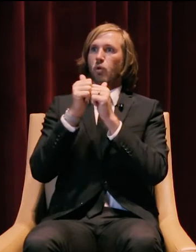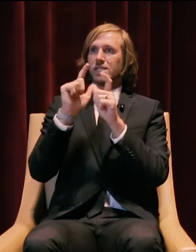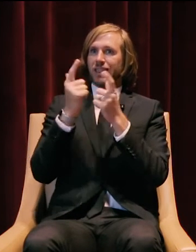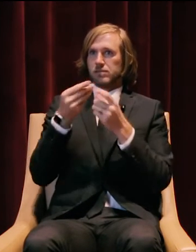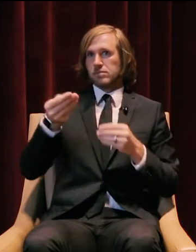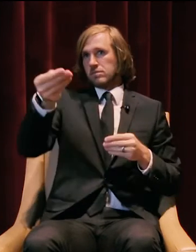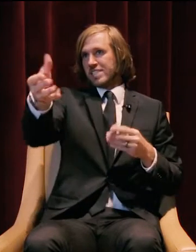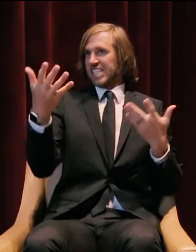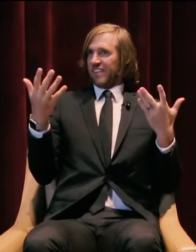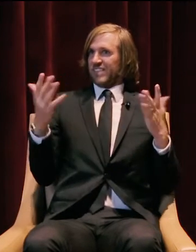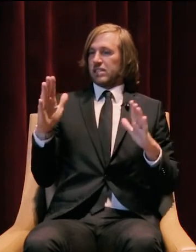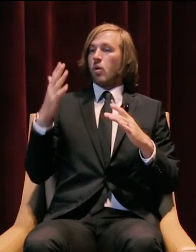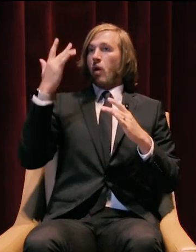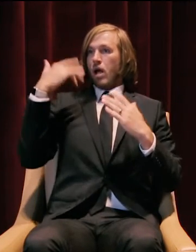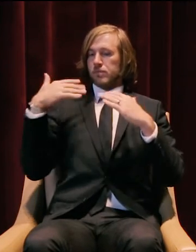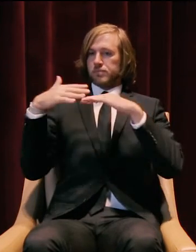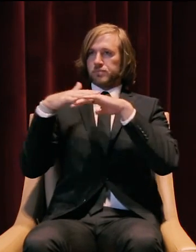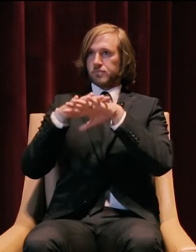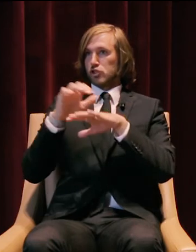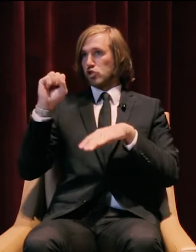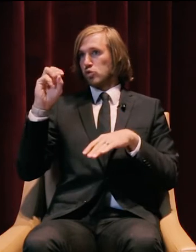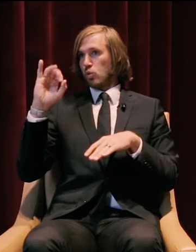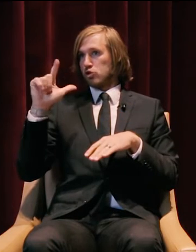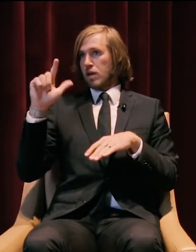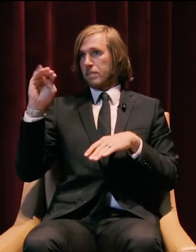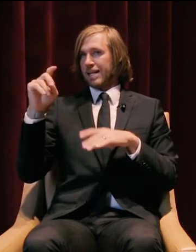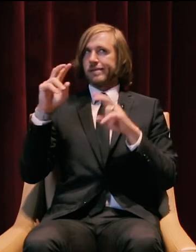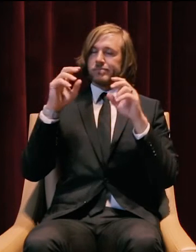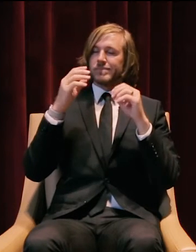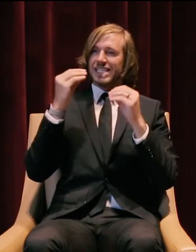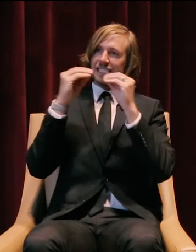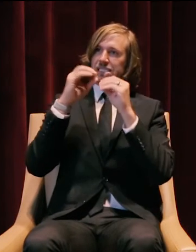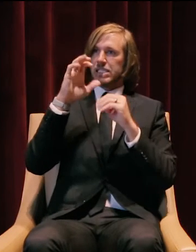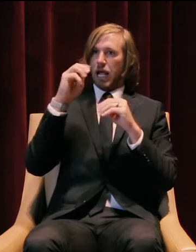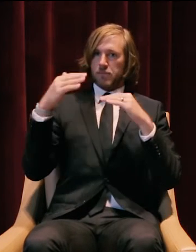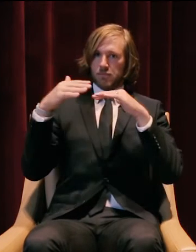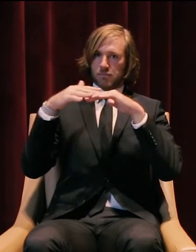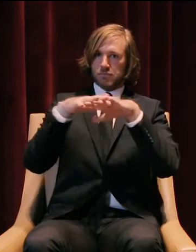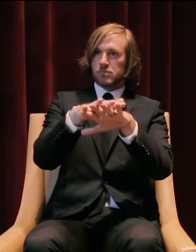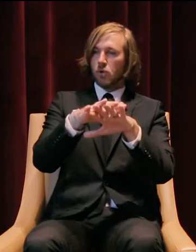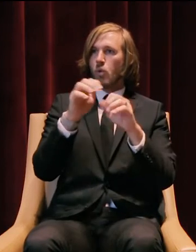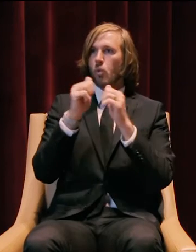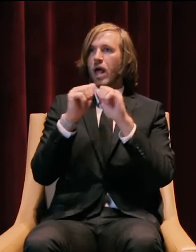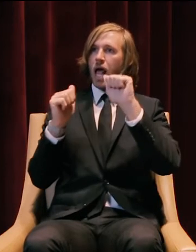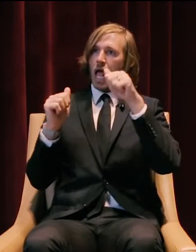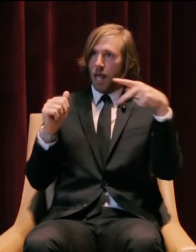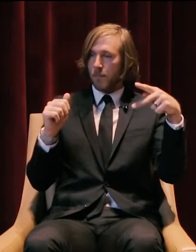to integrate the new social media, social KissCam, and have the